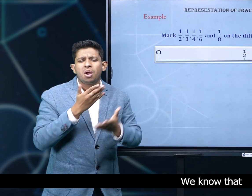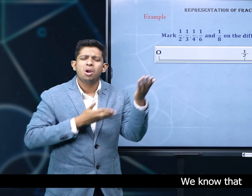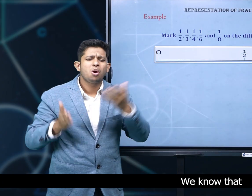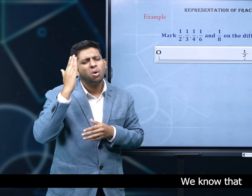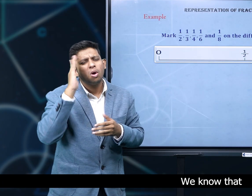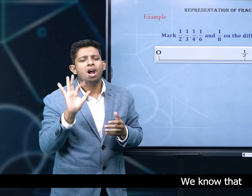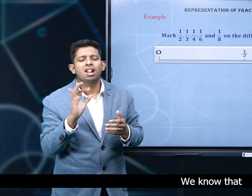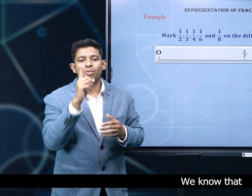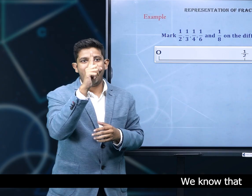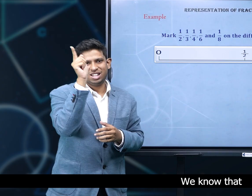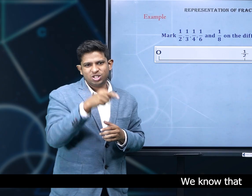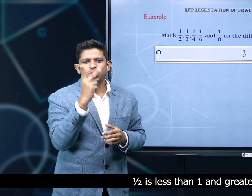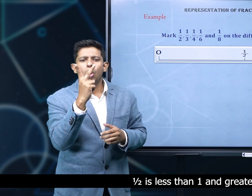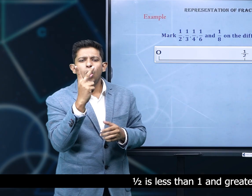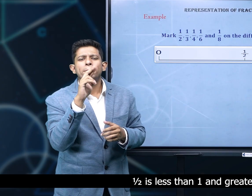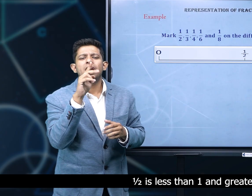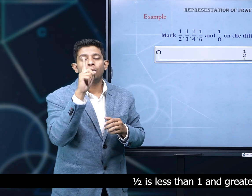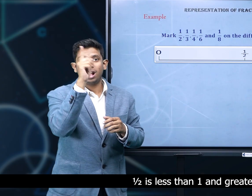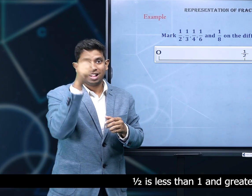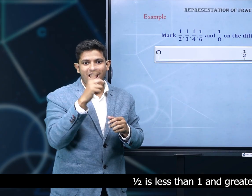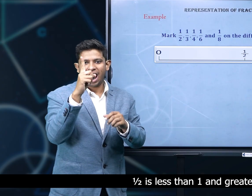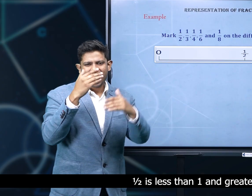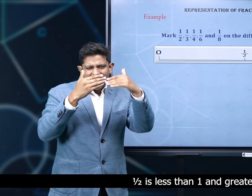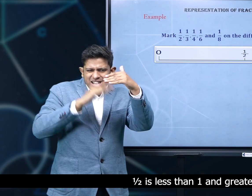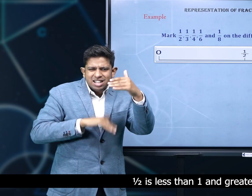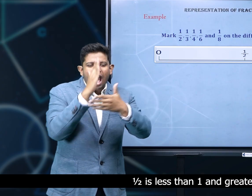We know that 1/2 is less than 1 and